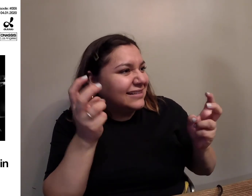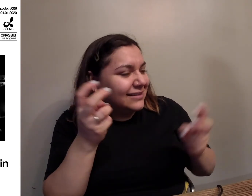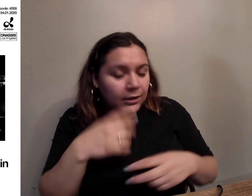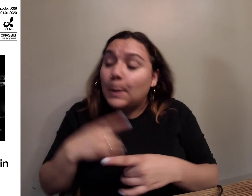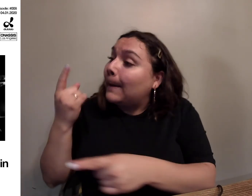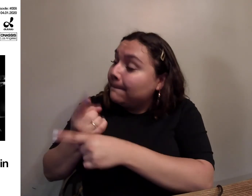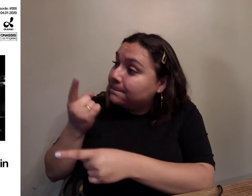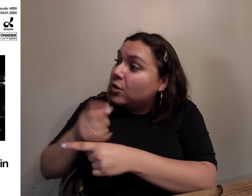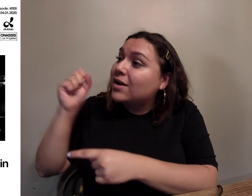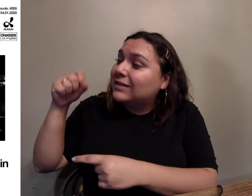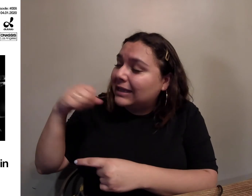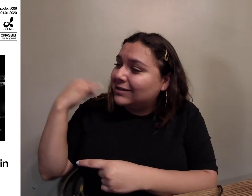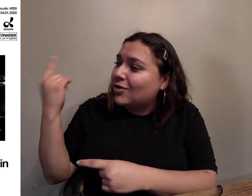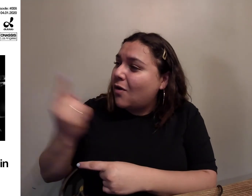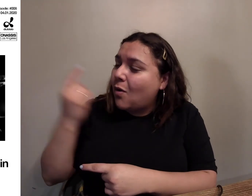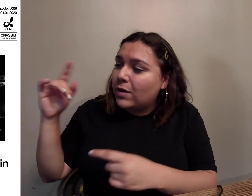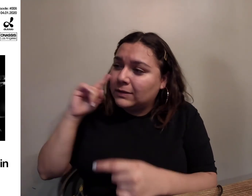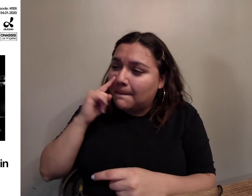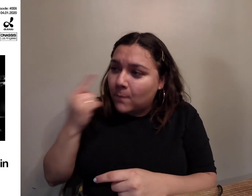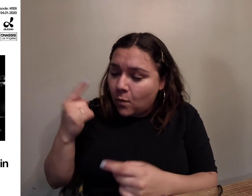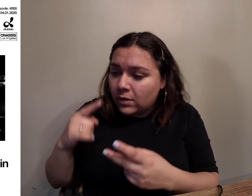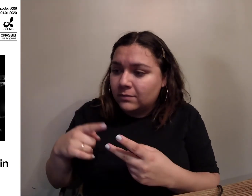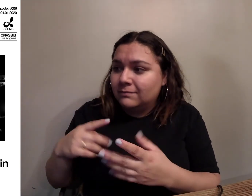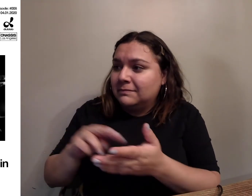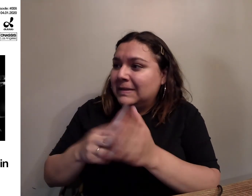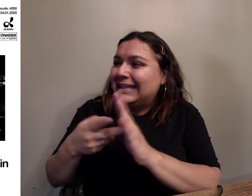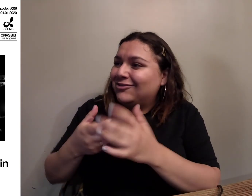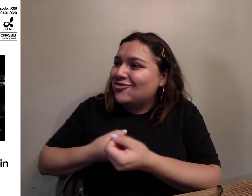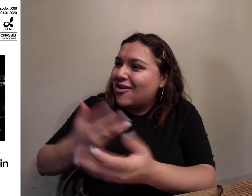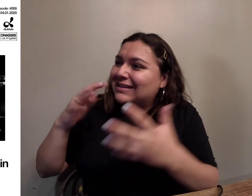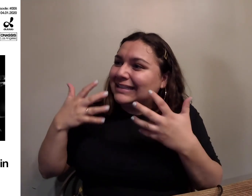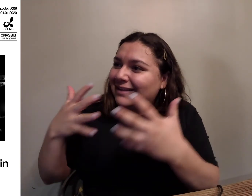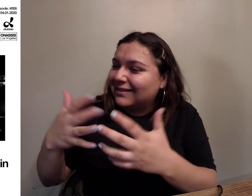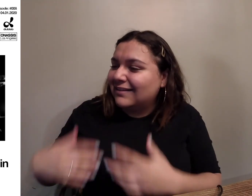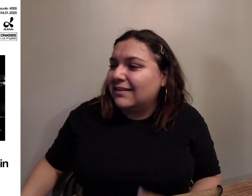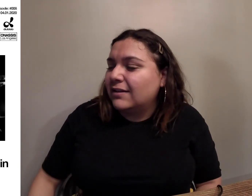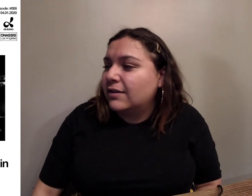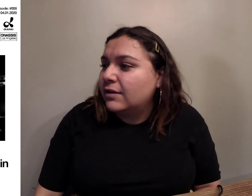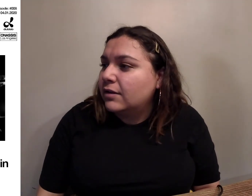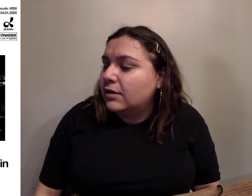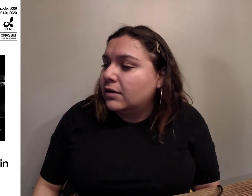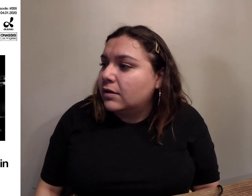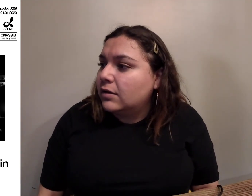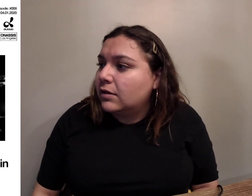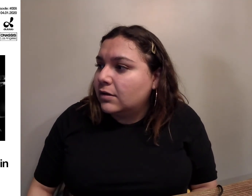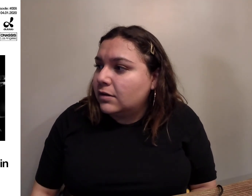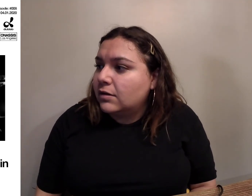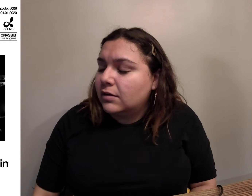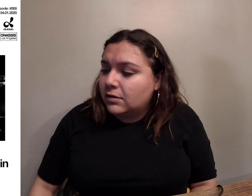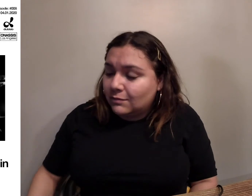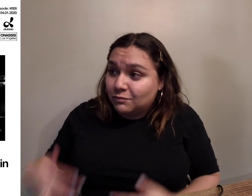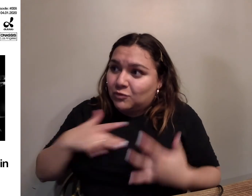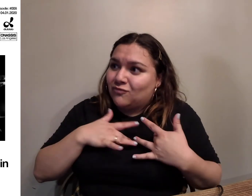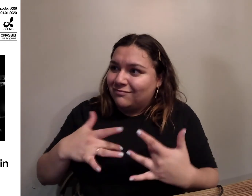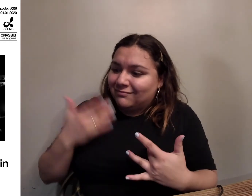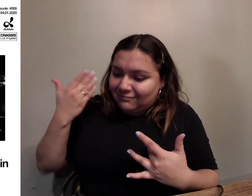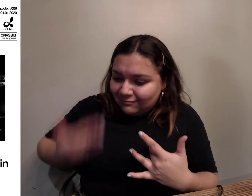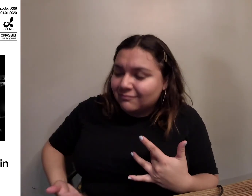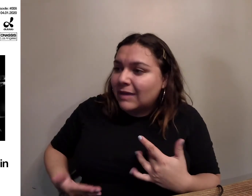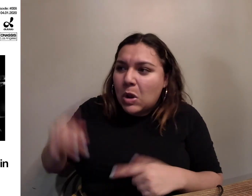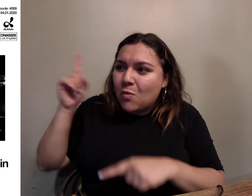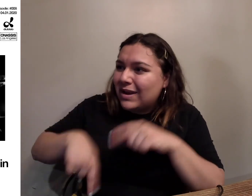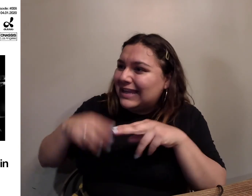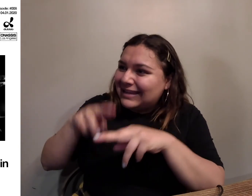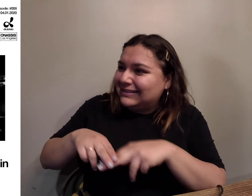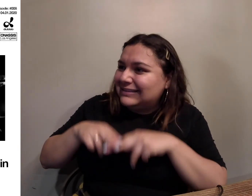Inconstancy, boredom, anxiety. That's that's who we are. We cannot sit